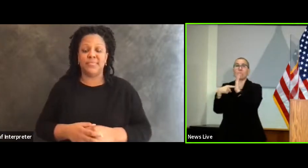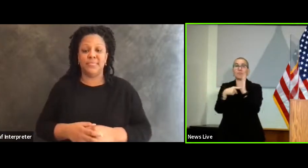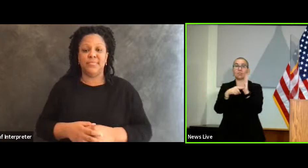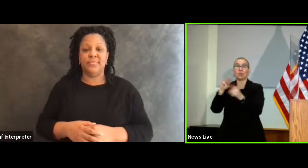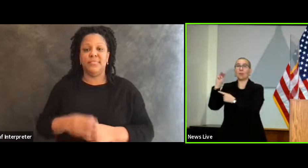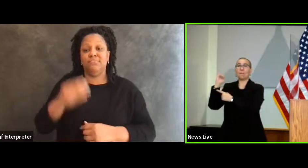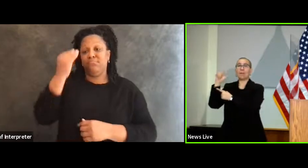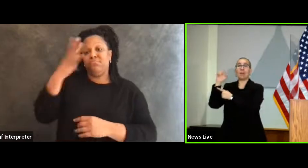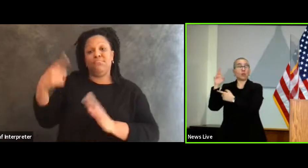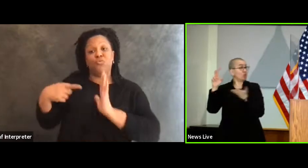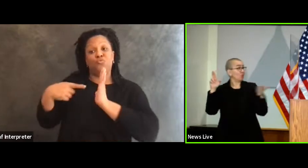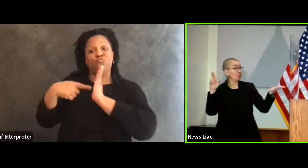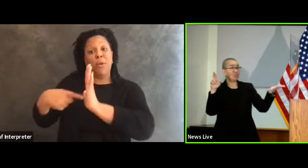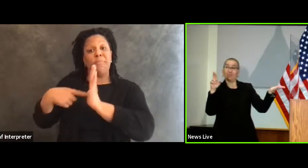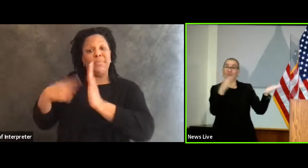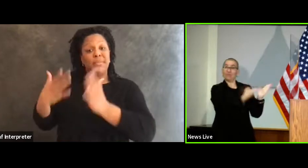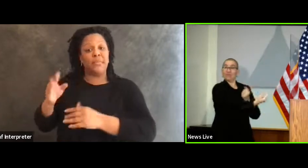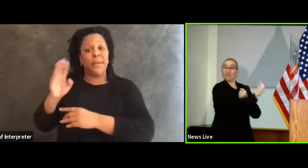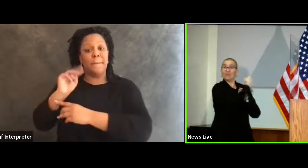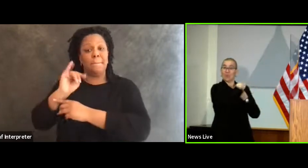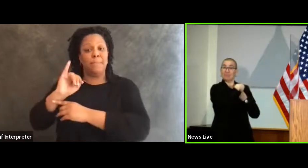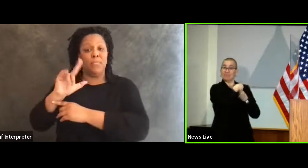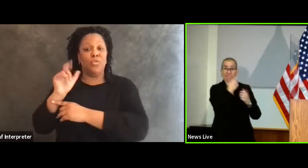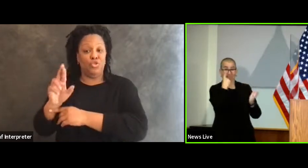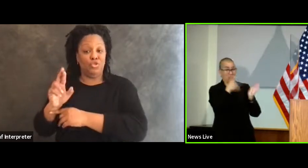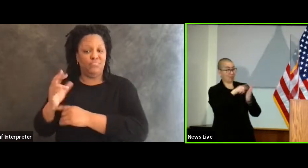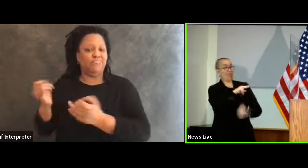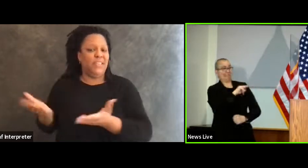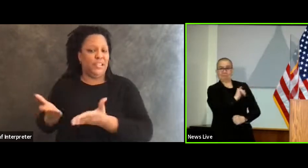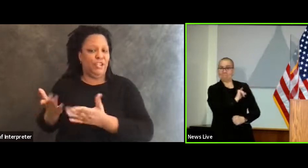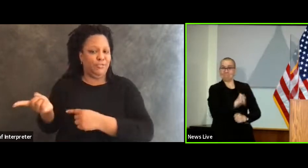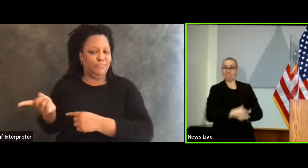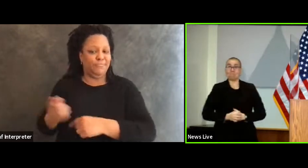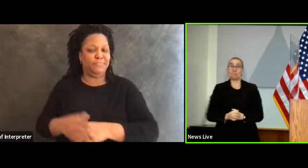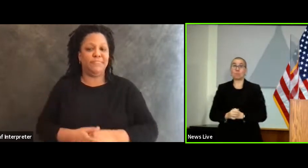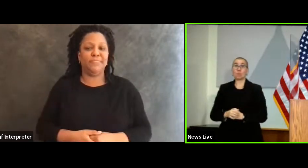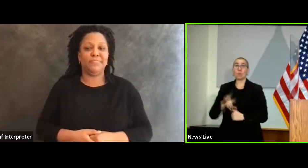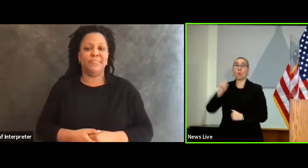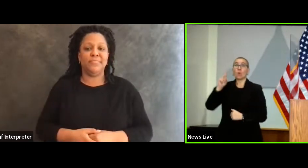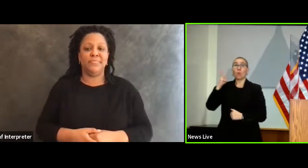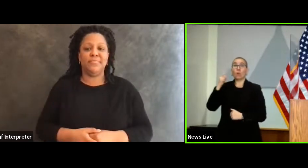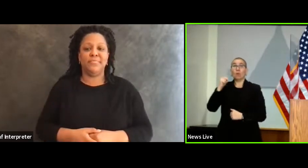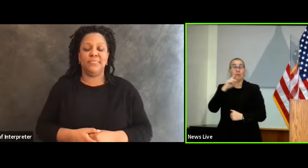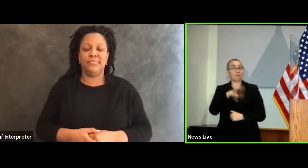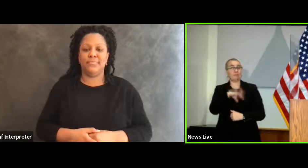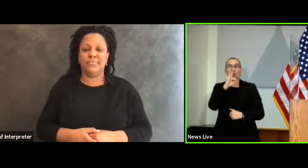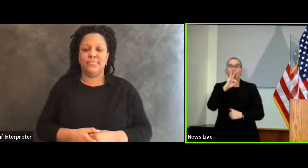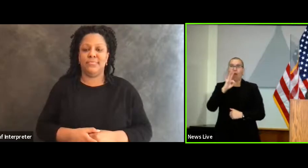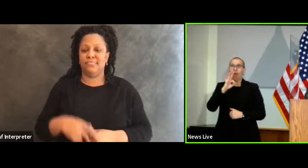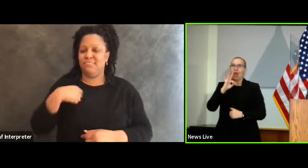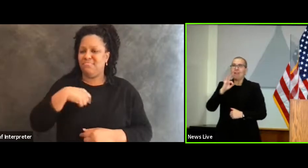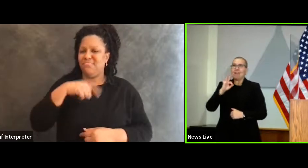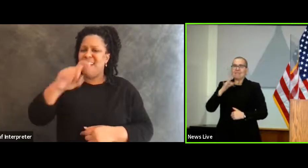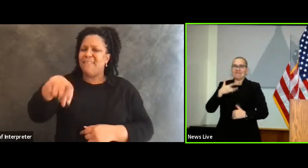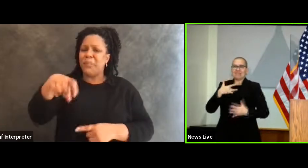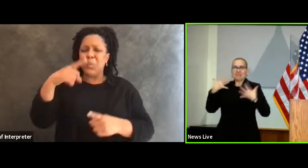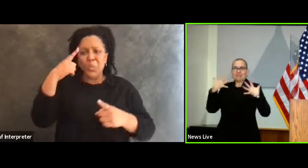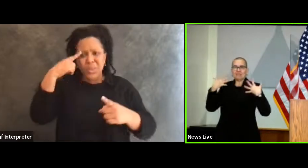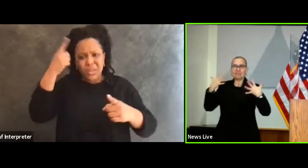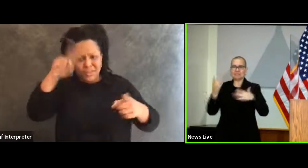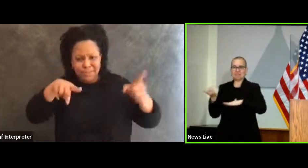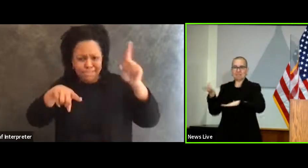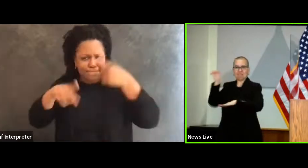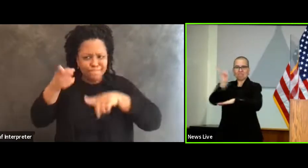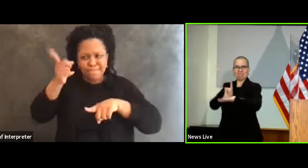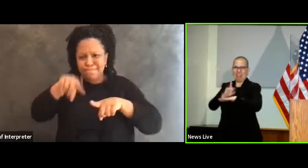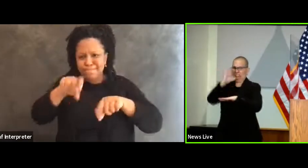this. At a moment when we're going to have to find our better angels, and we're going to need leaders to step up and step out of a place that's comfortable around everything